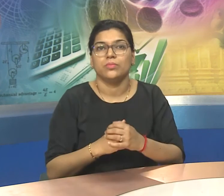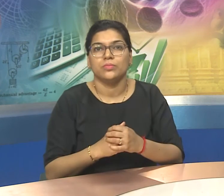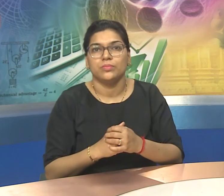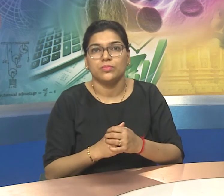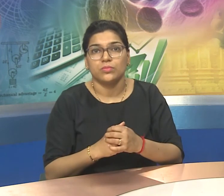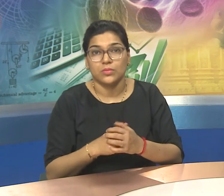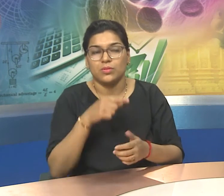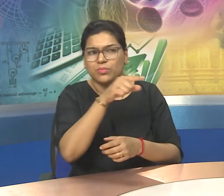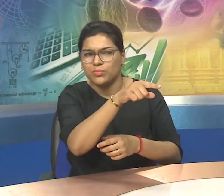The second example